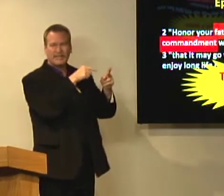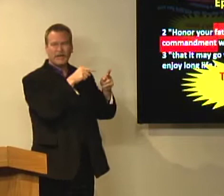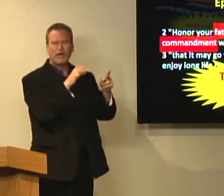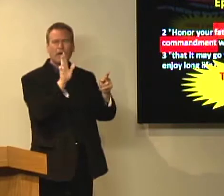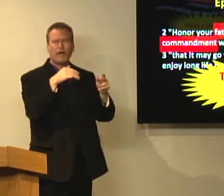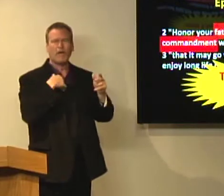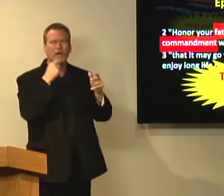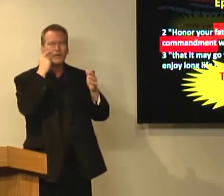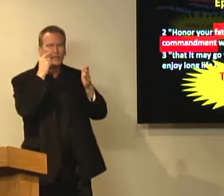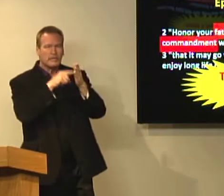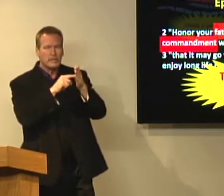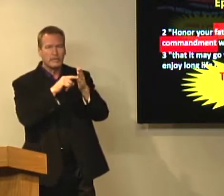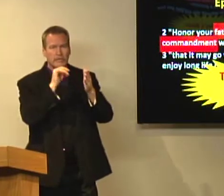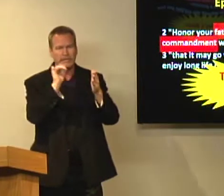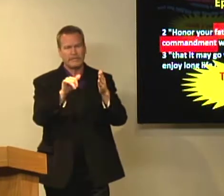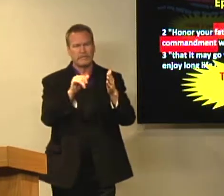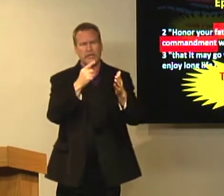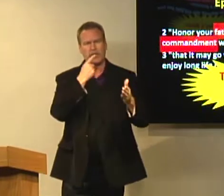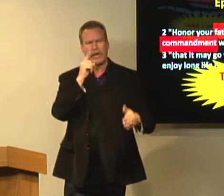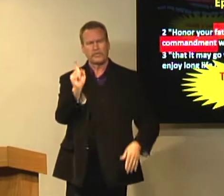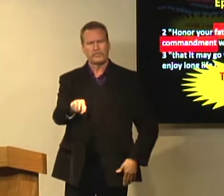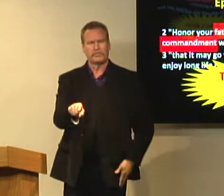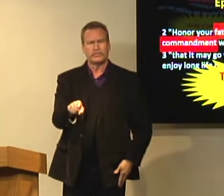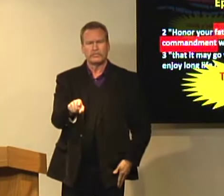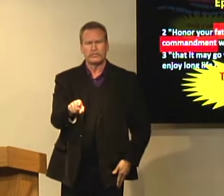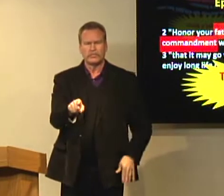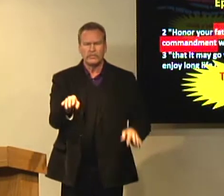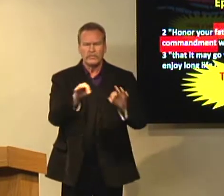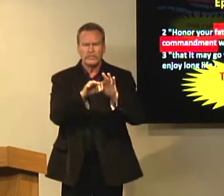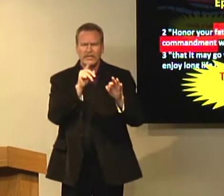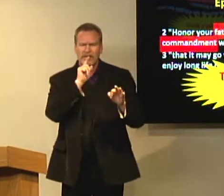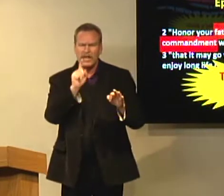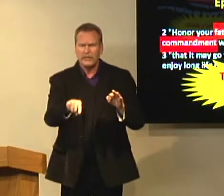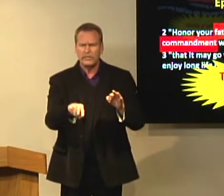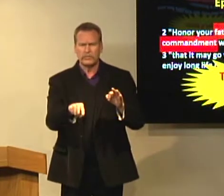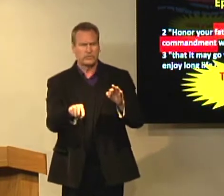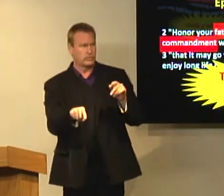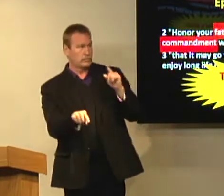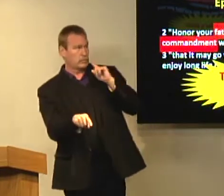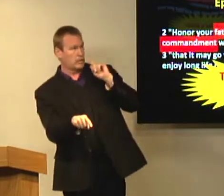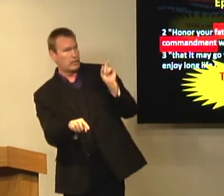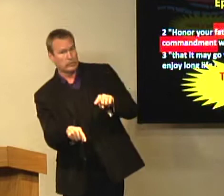today's this command goes on honoring